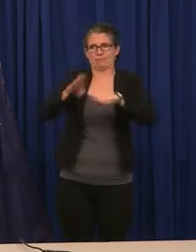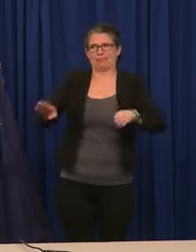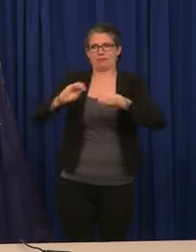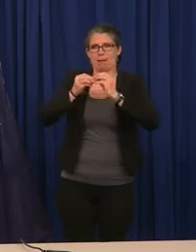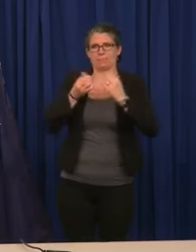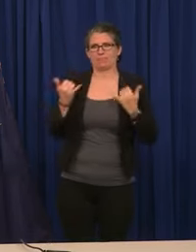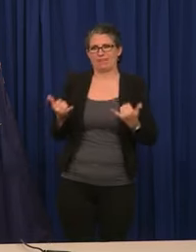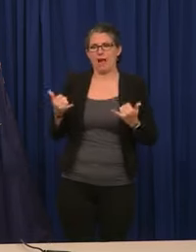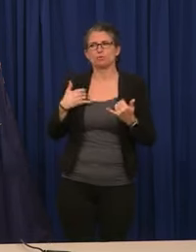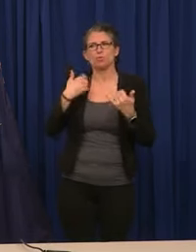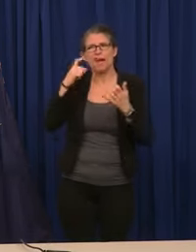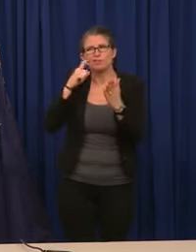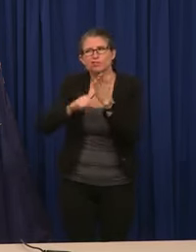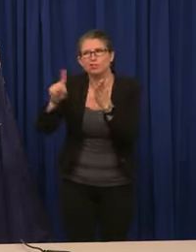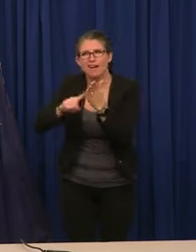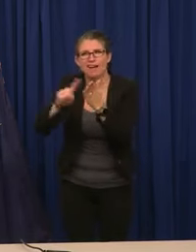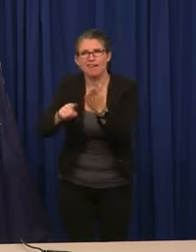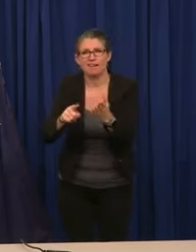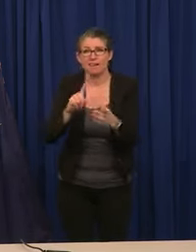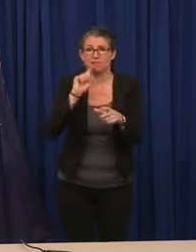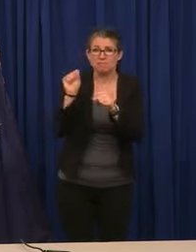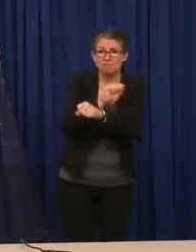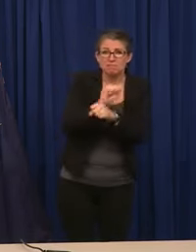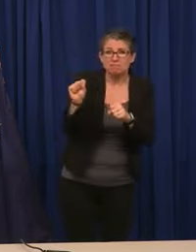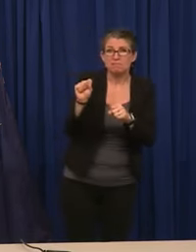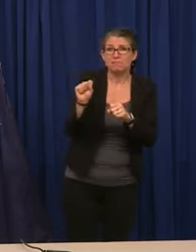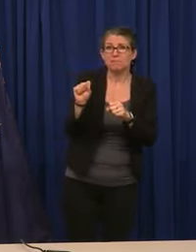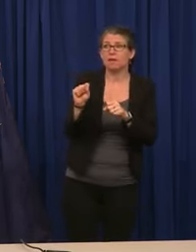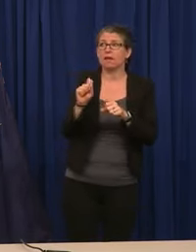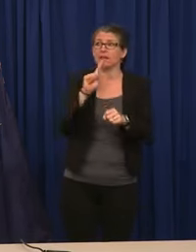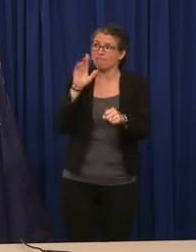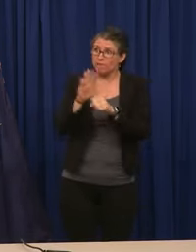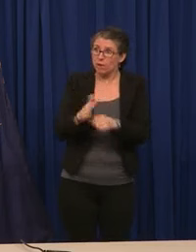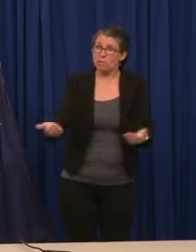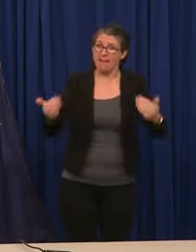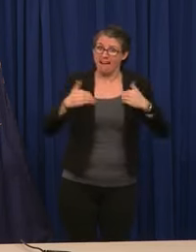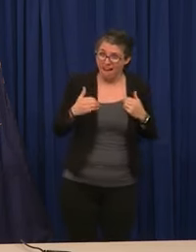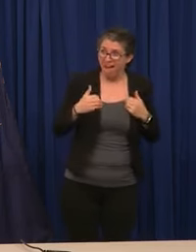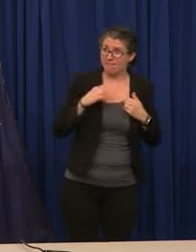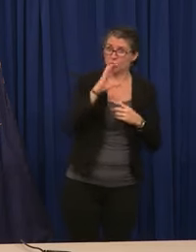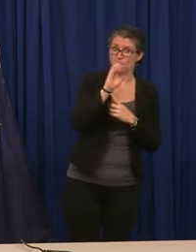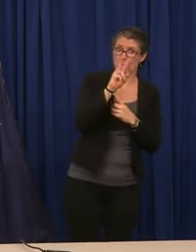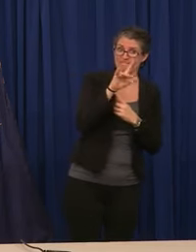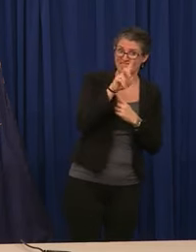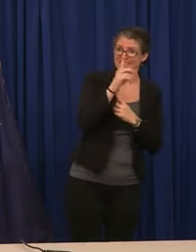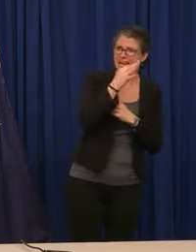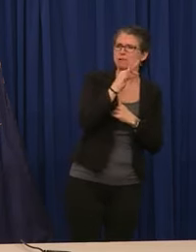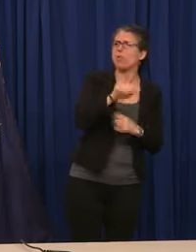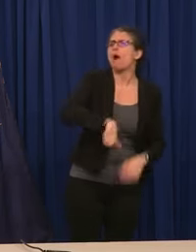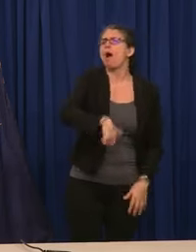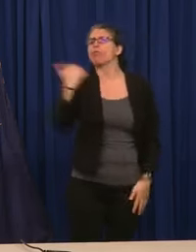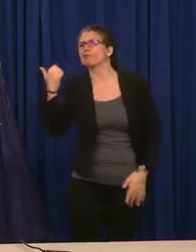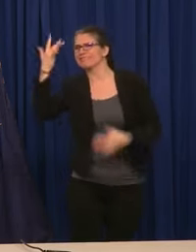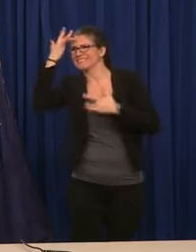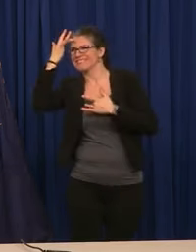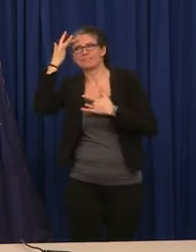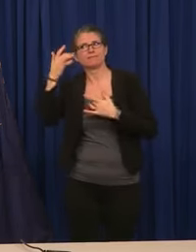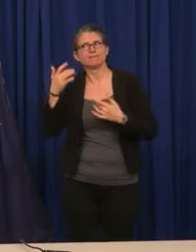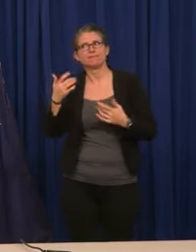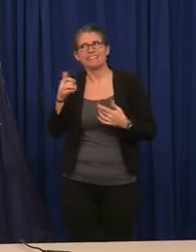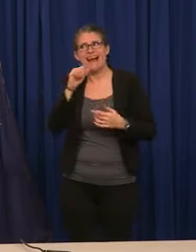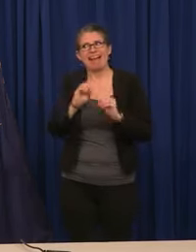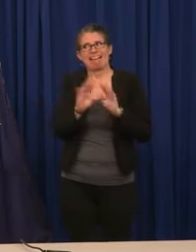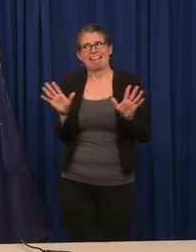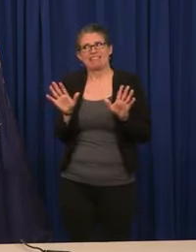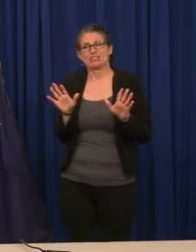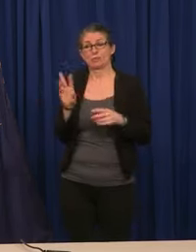case, as opposed to, say, someone they're testing. So we're getting to that point, and having the data be accurate, something that